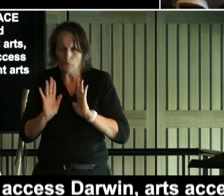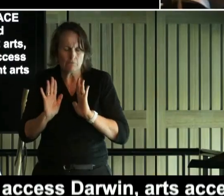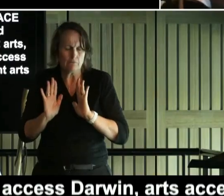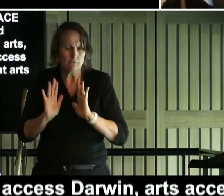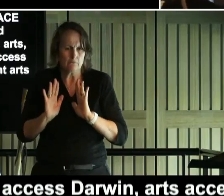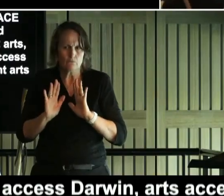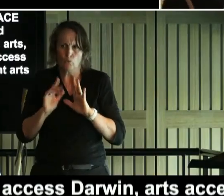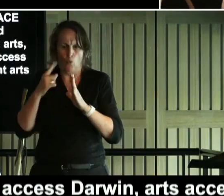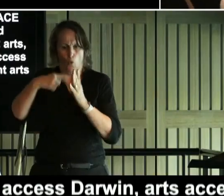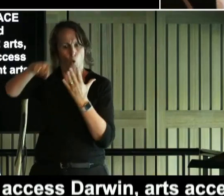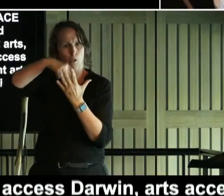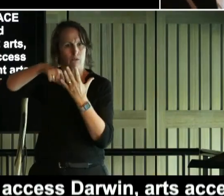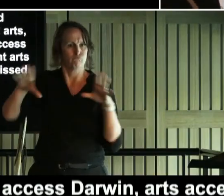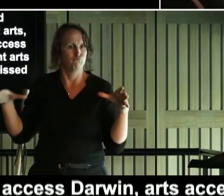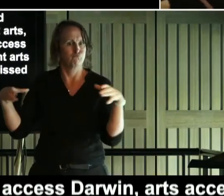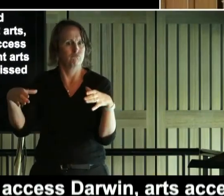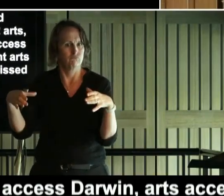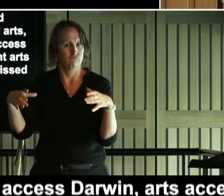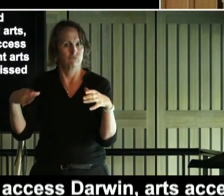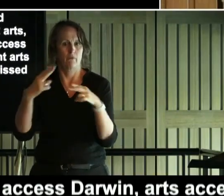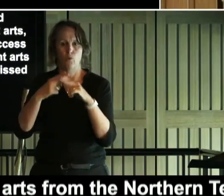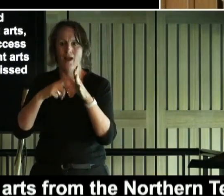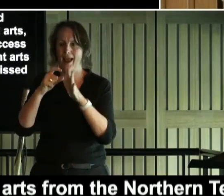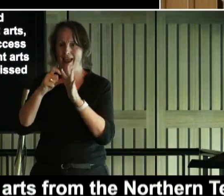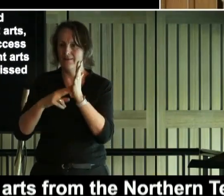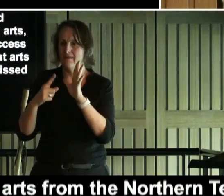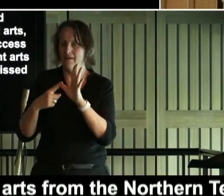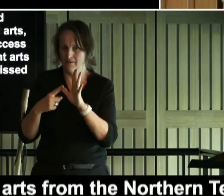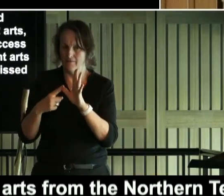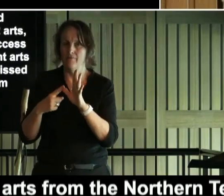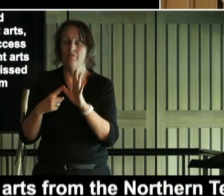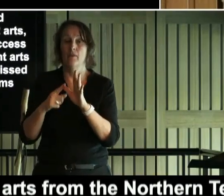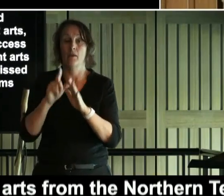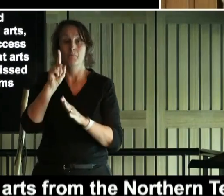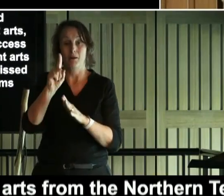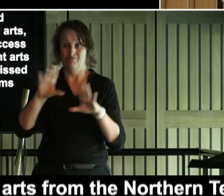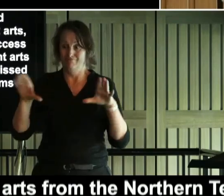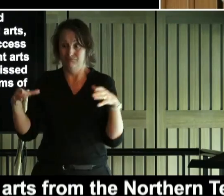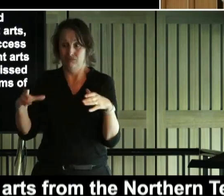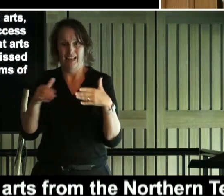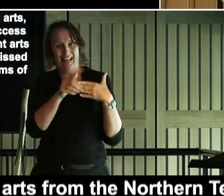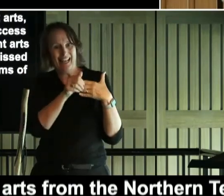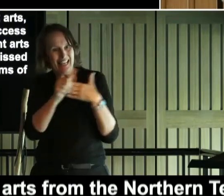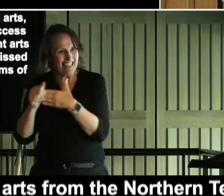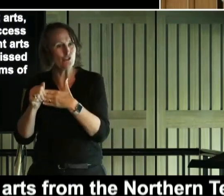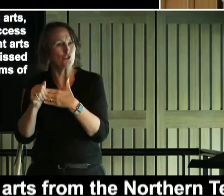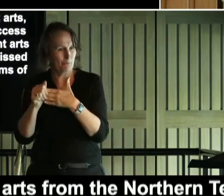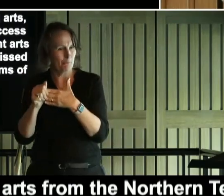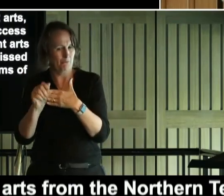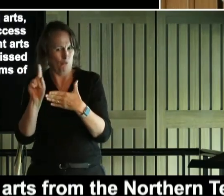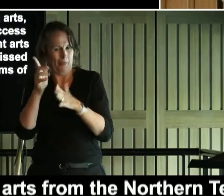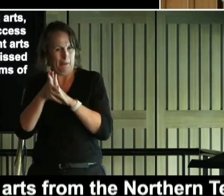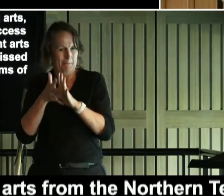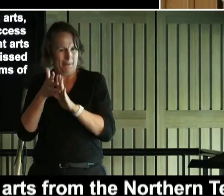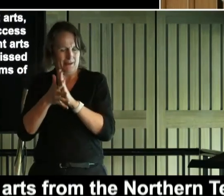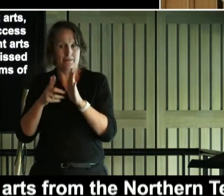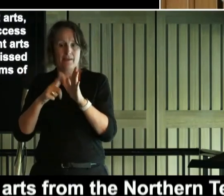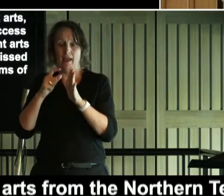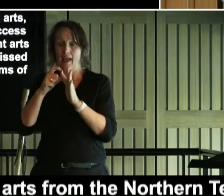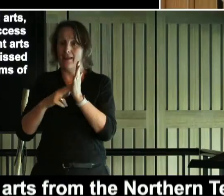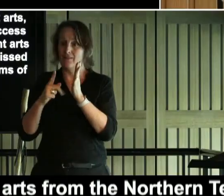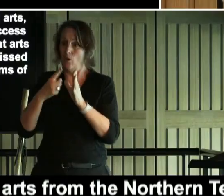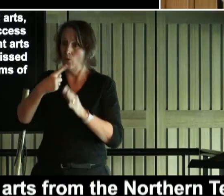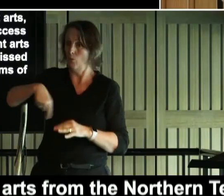Yep. But in terms of collective leadership, I think as ADNA, we have actually